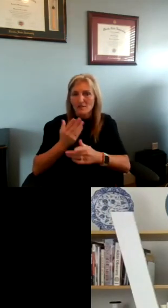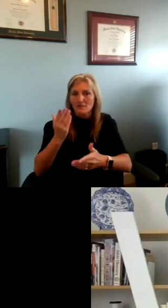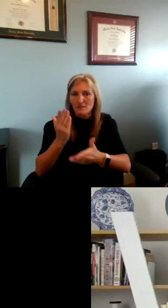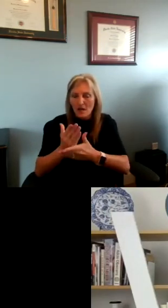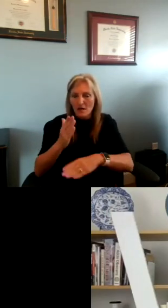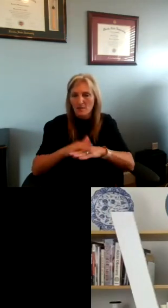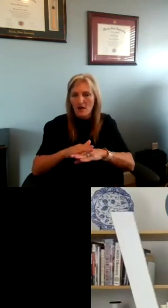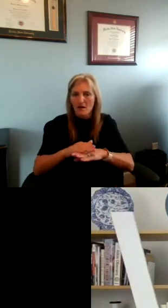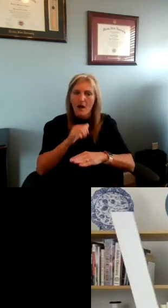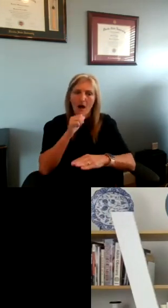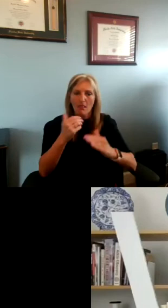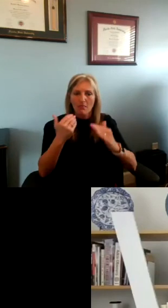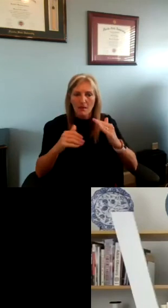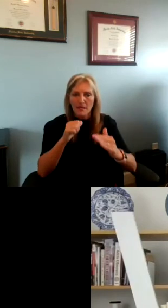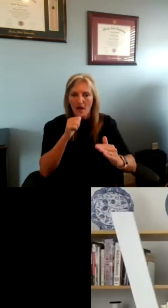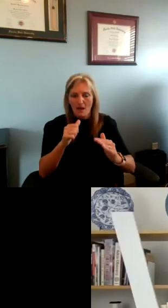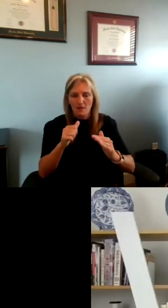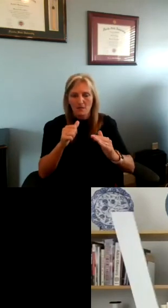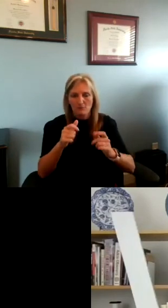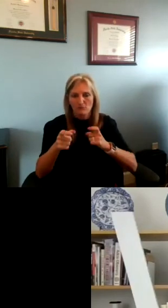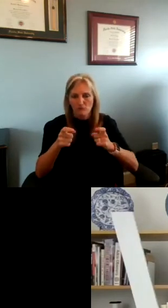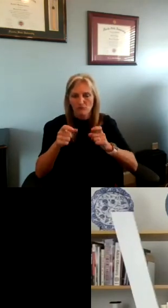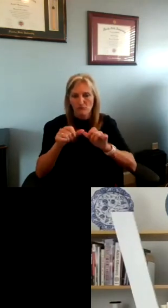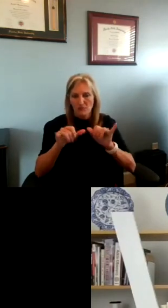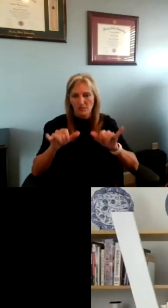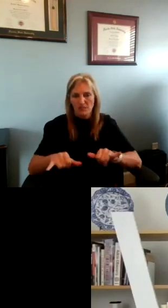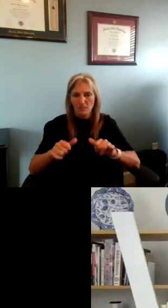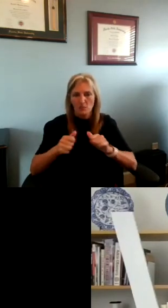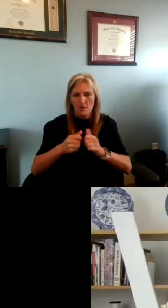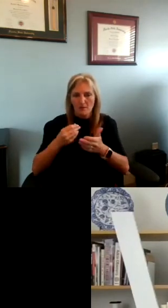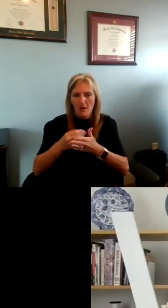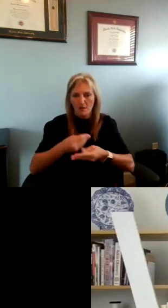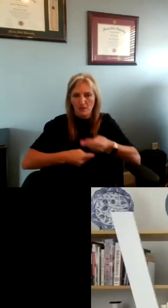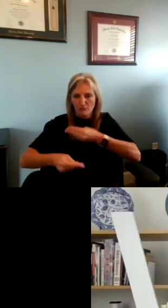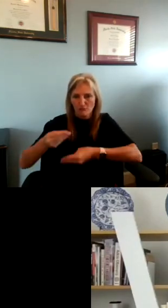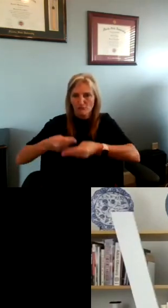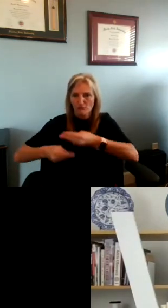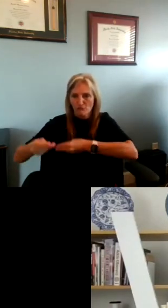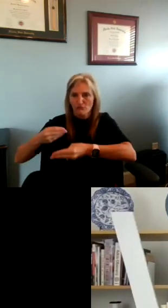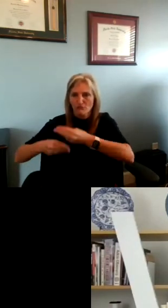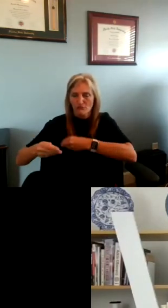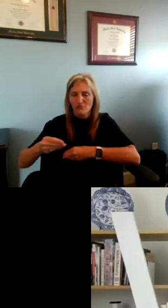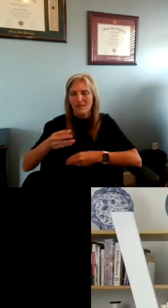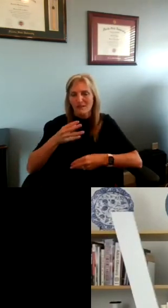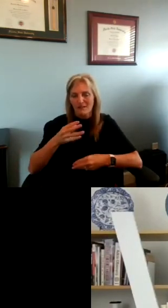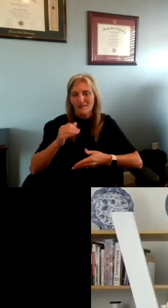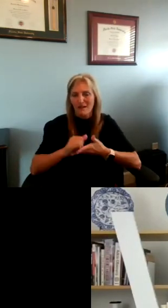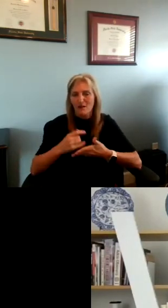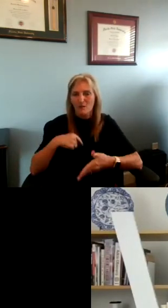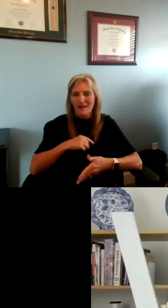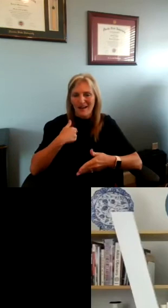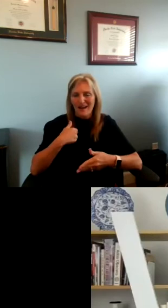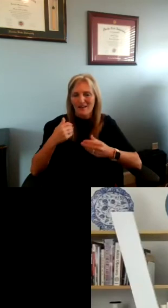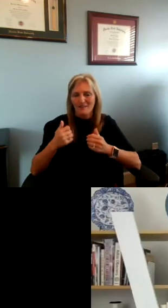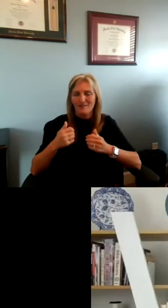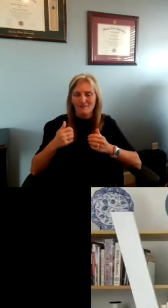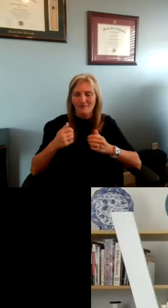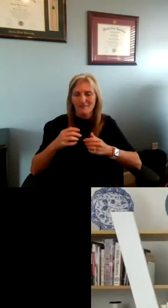unlimited, unregulated system of monetary exchange and commerce that we have.